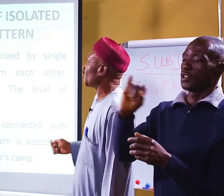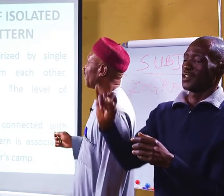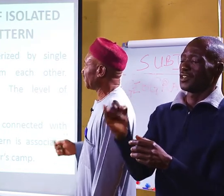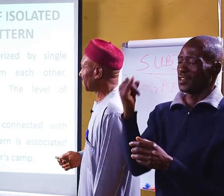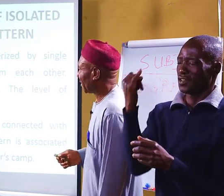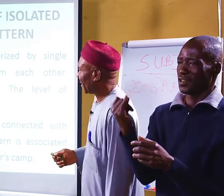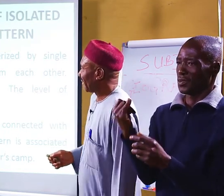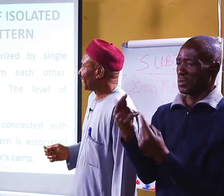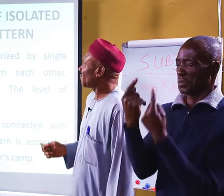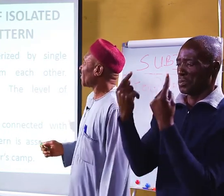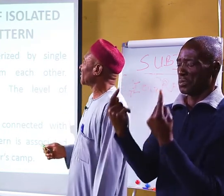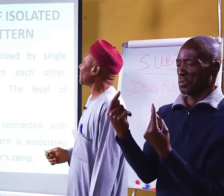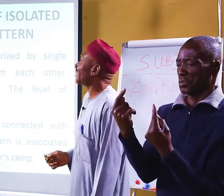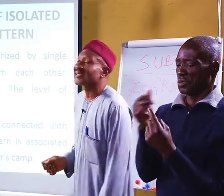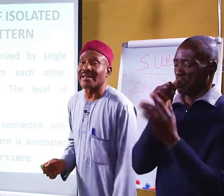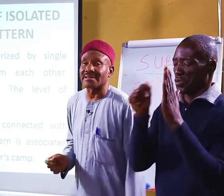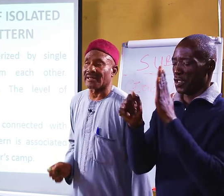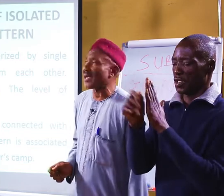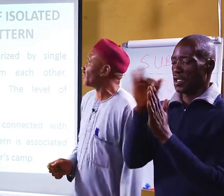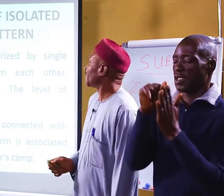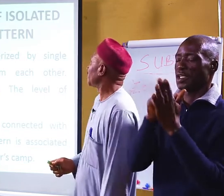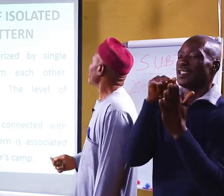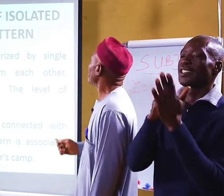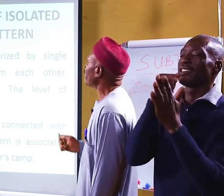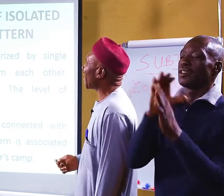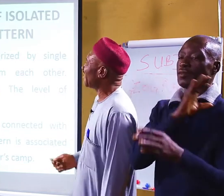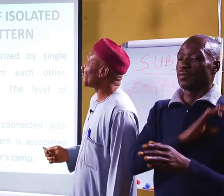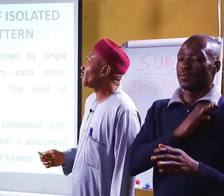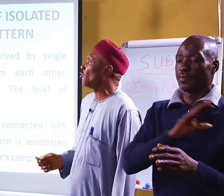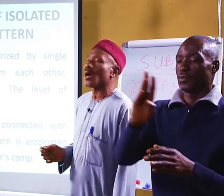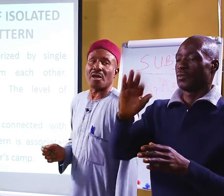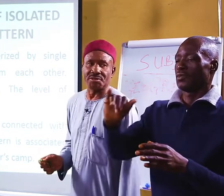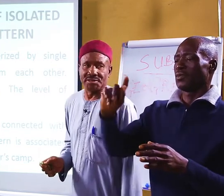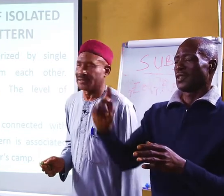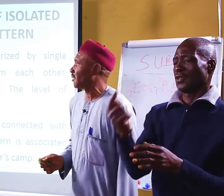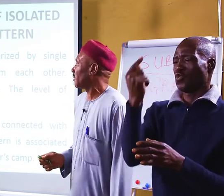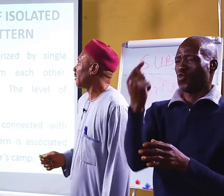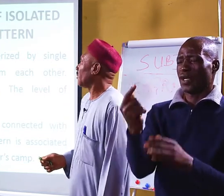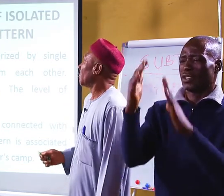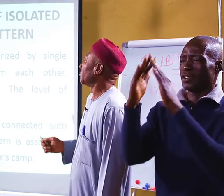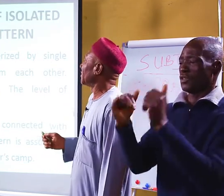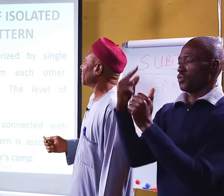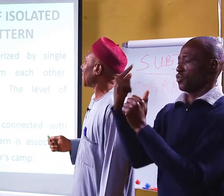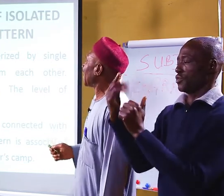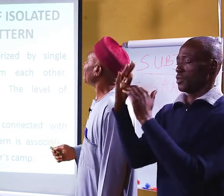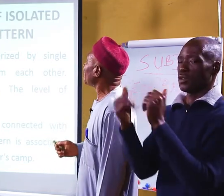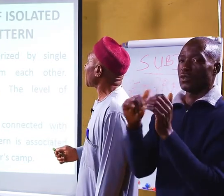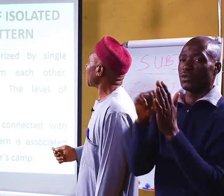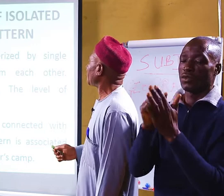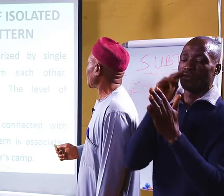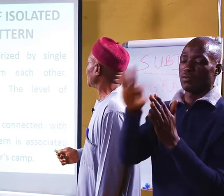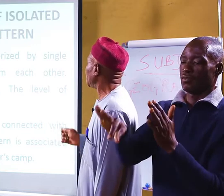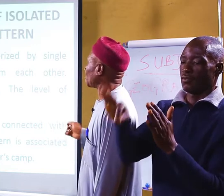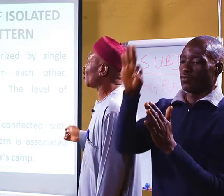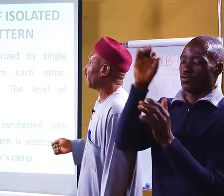isolated settlement. This pattern is characterized by single houses that are